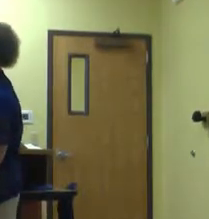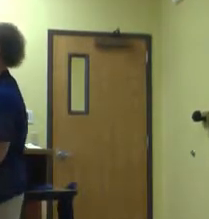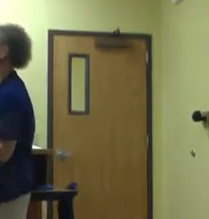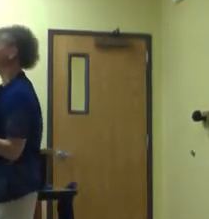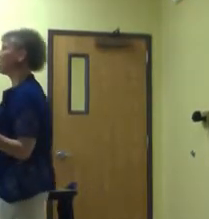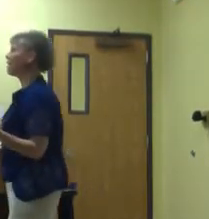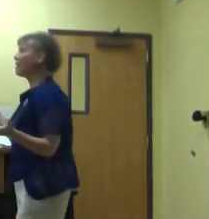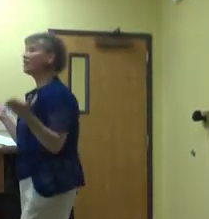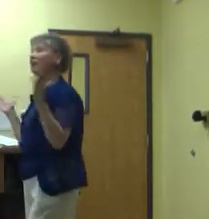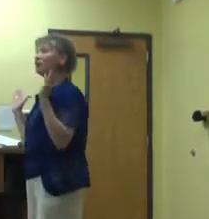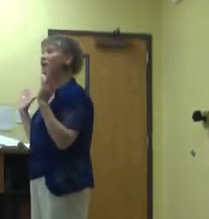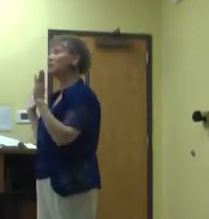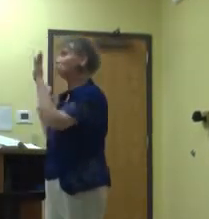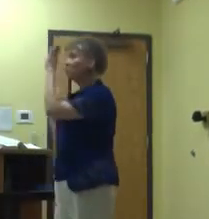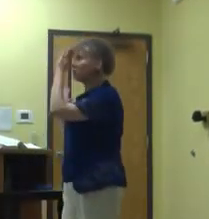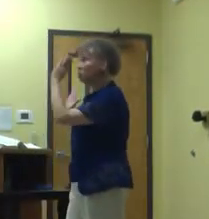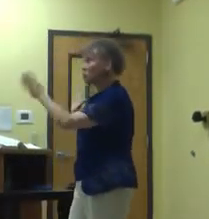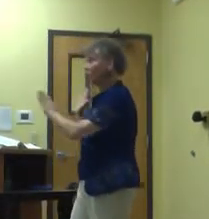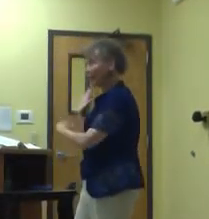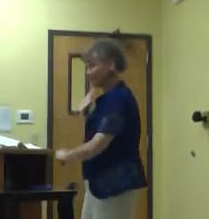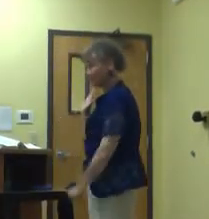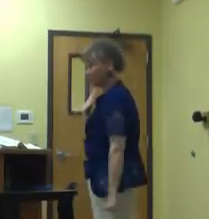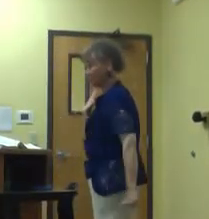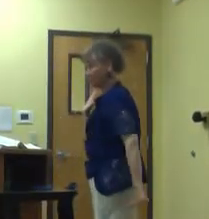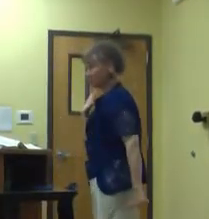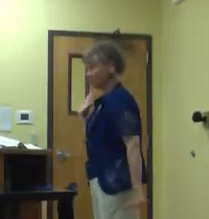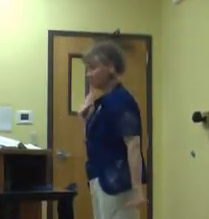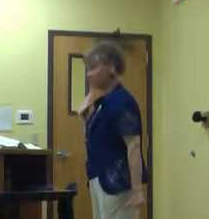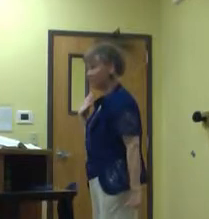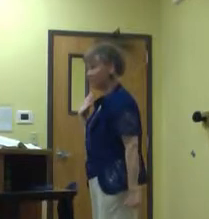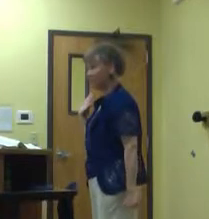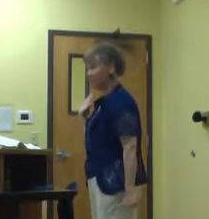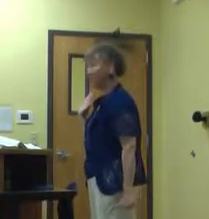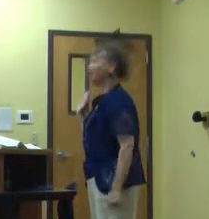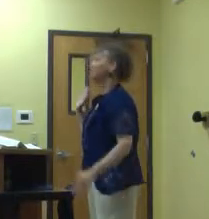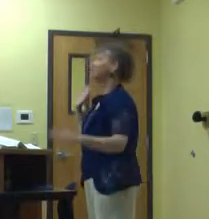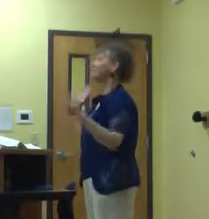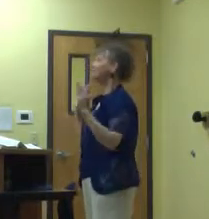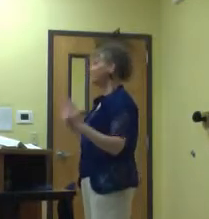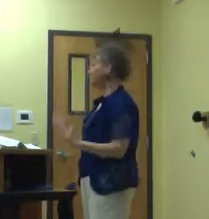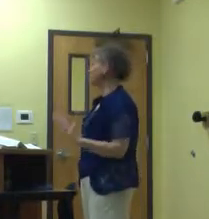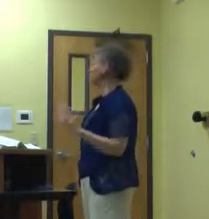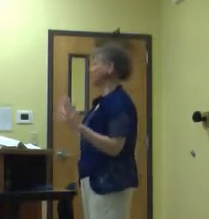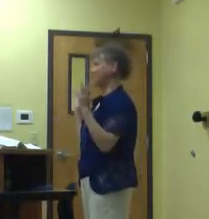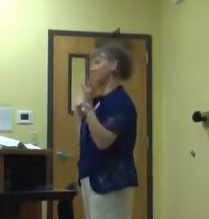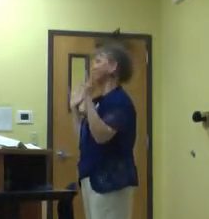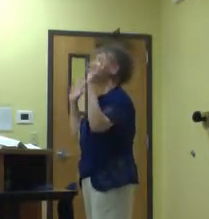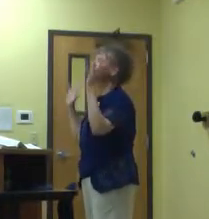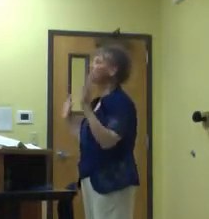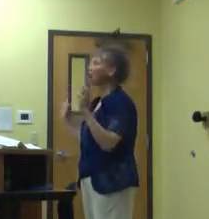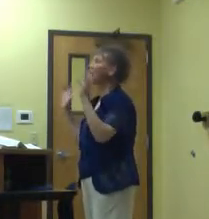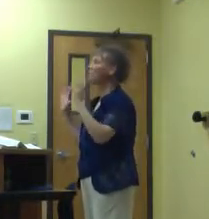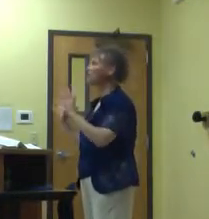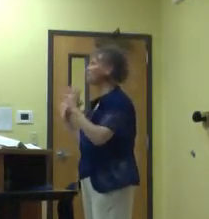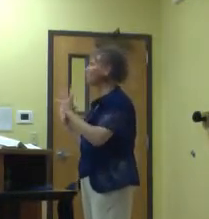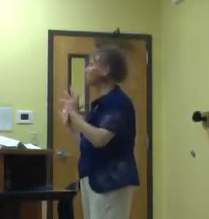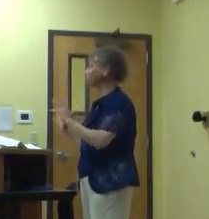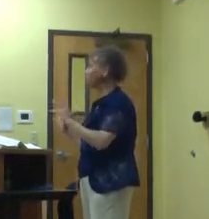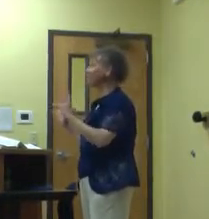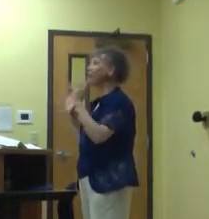talked about how they are much more direct, all right? They sign much more directly. They are